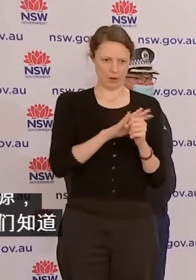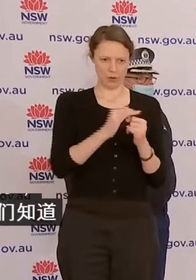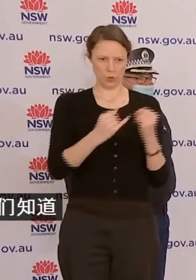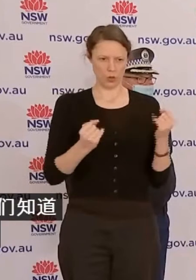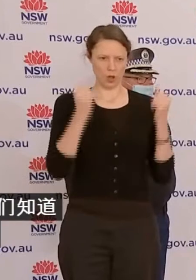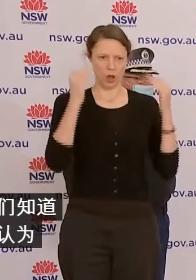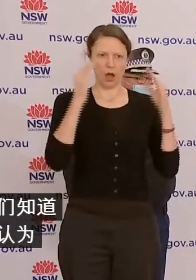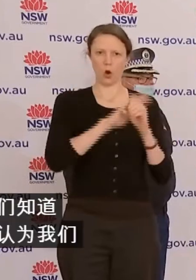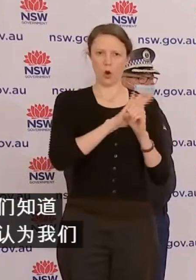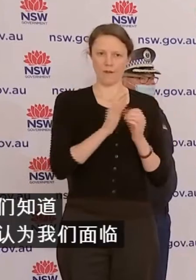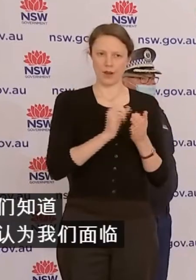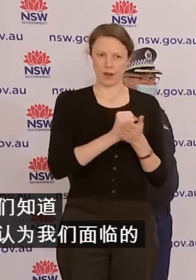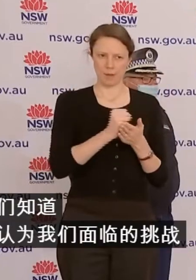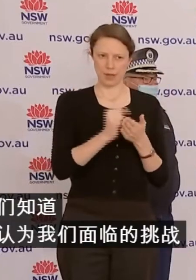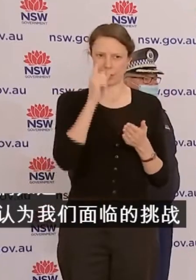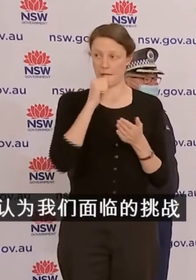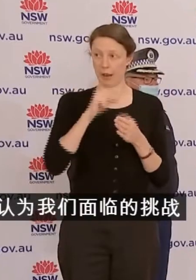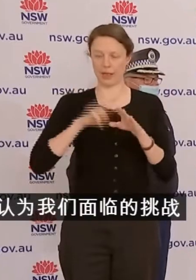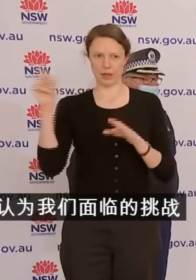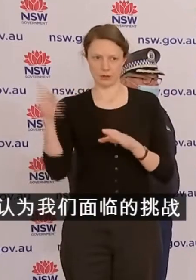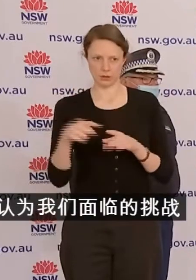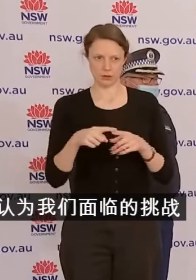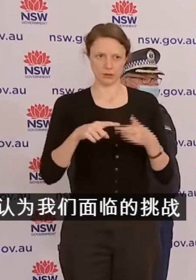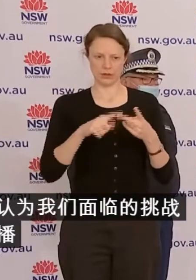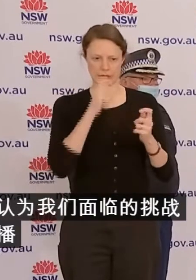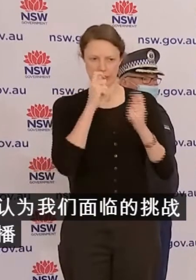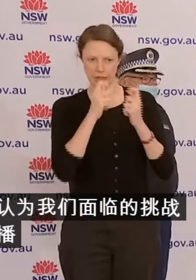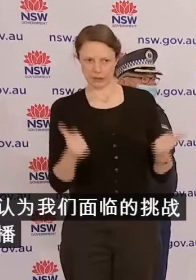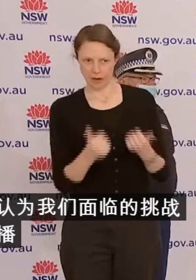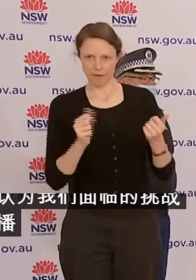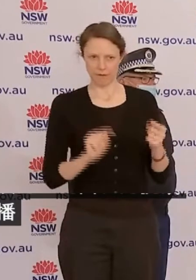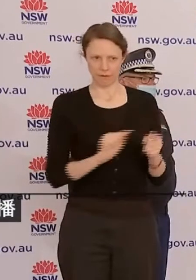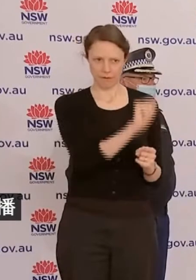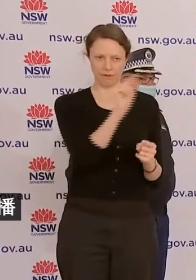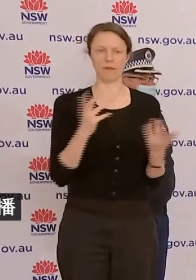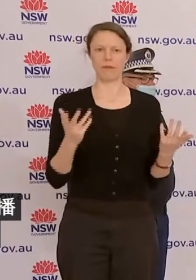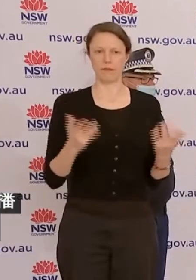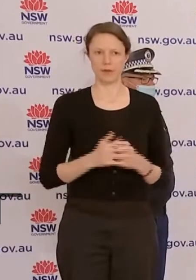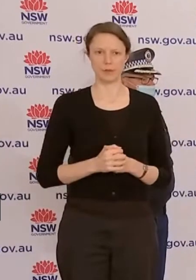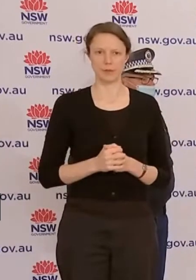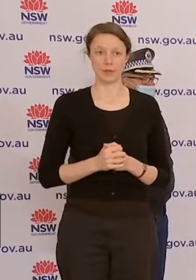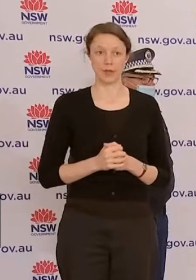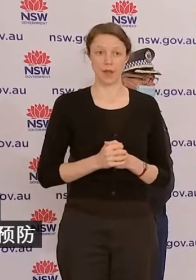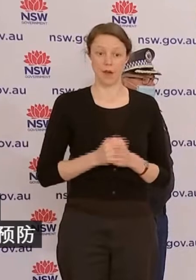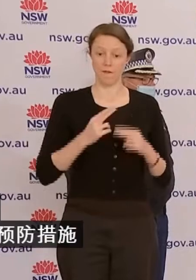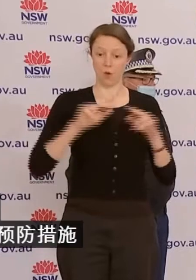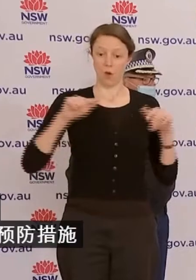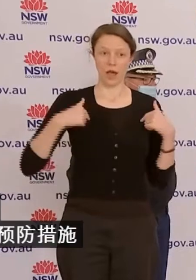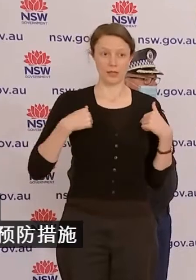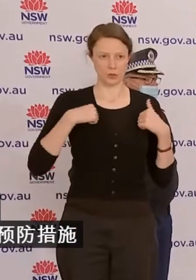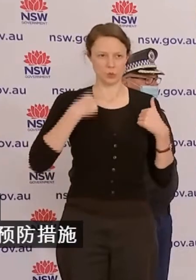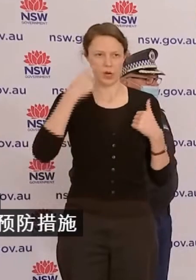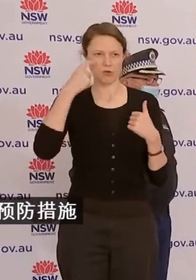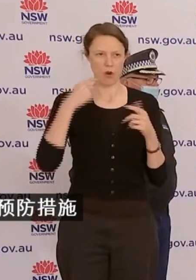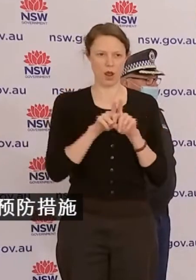working actively, I think the challenge for us is to be ahead of the spread and make sure we've got that preventative action in the